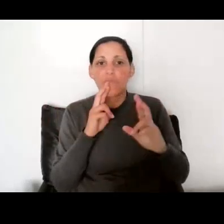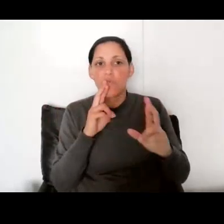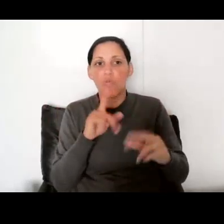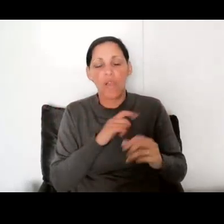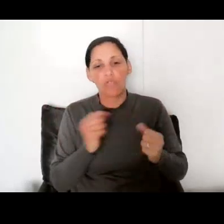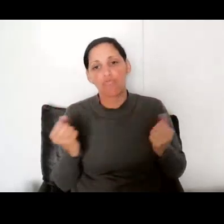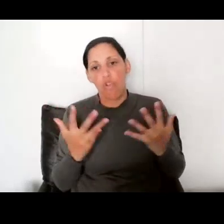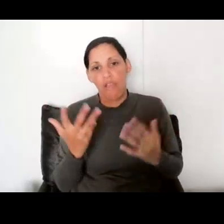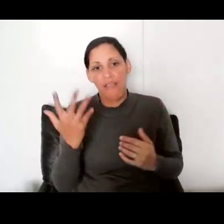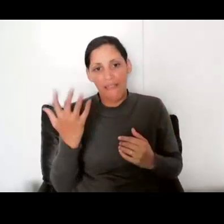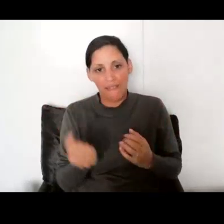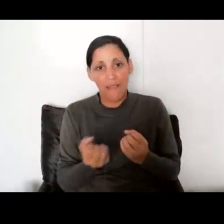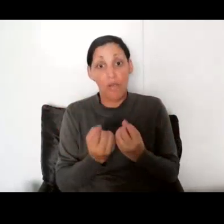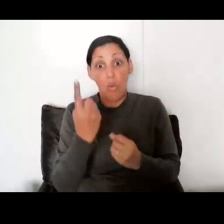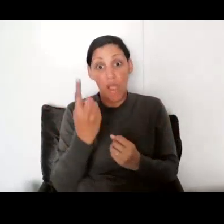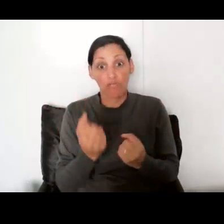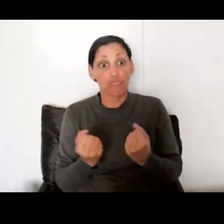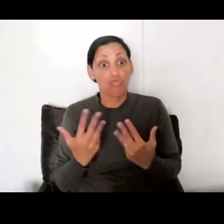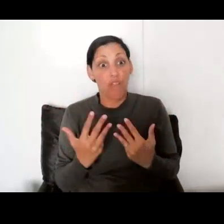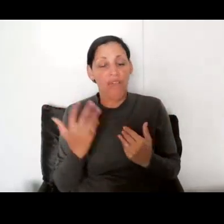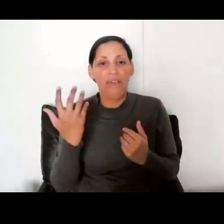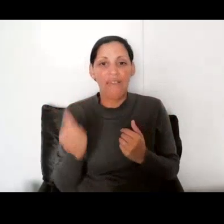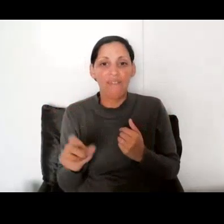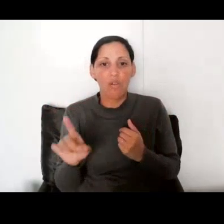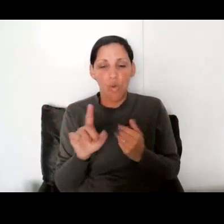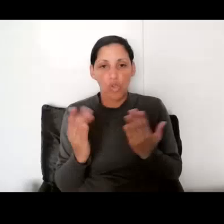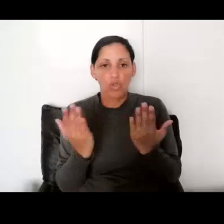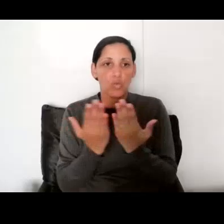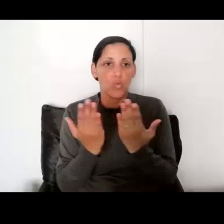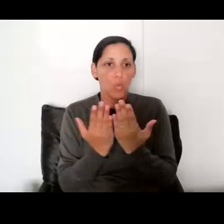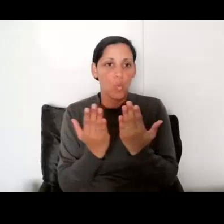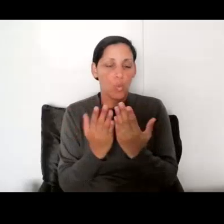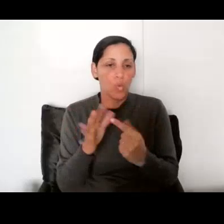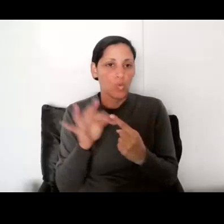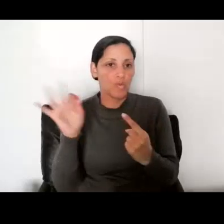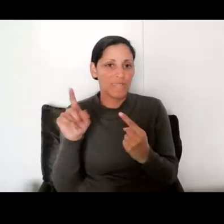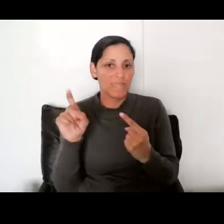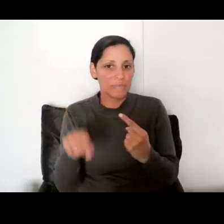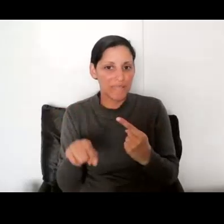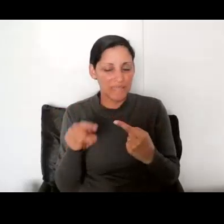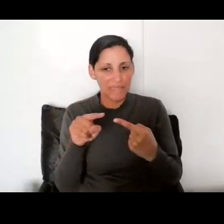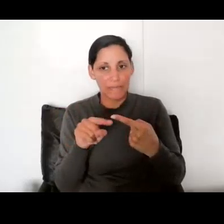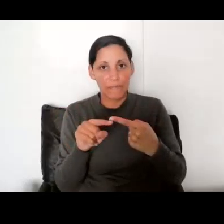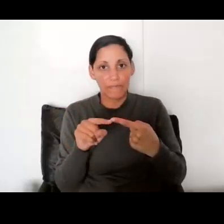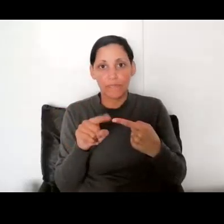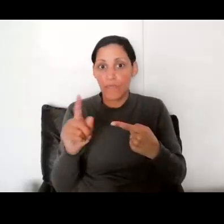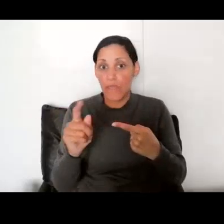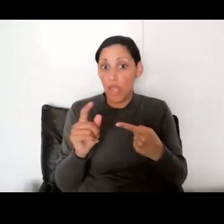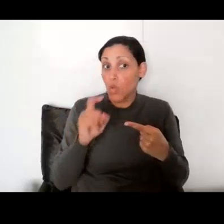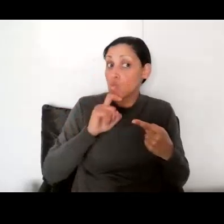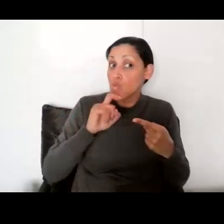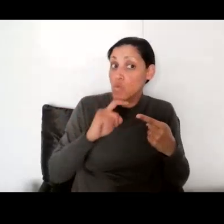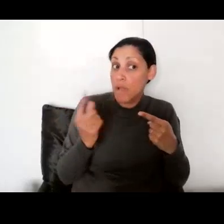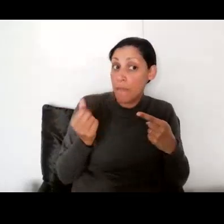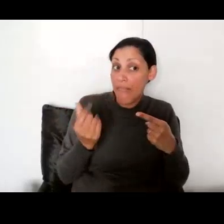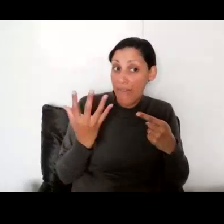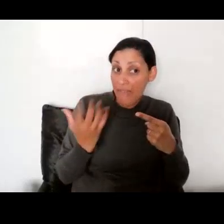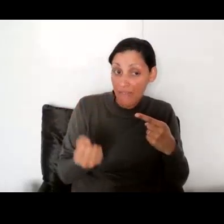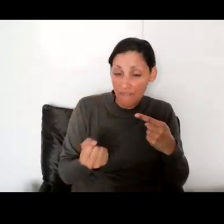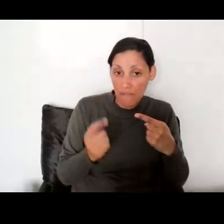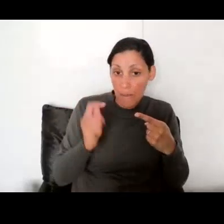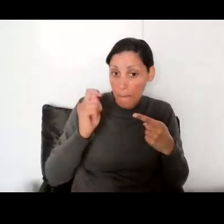One very shocking one is where the school had to choose between using the money they had to pay for